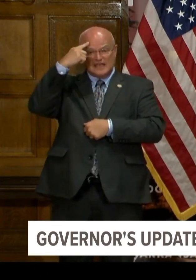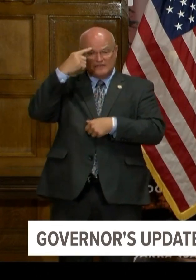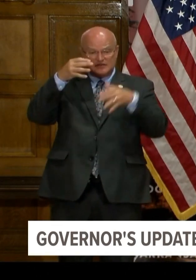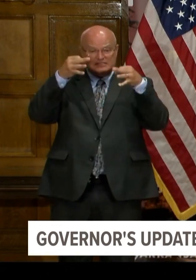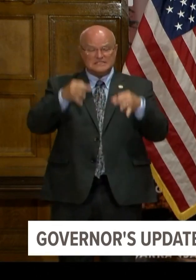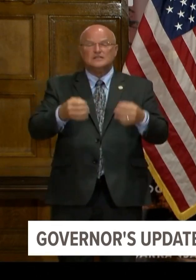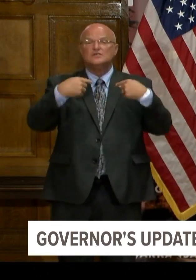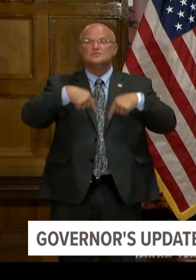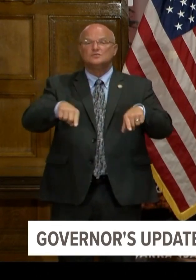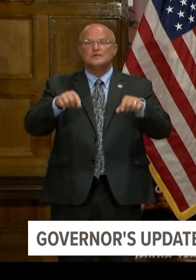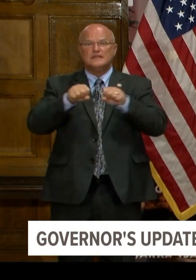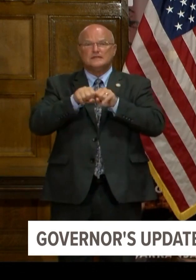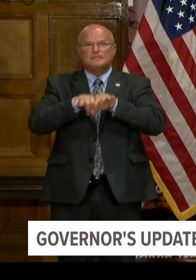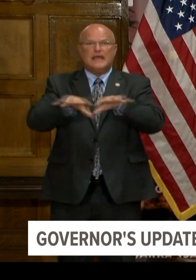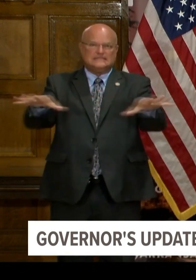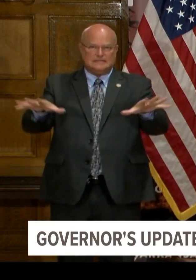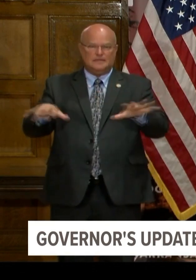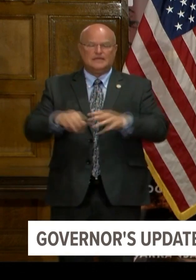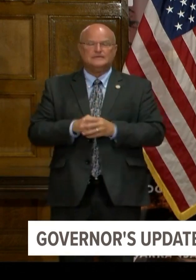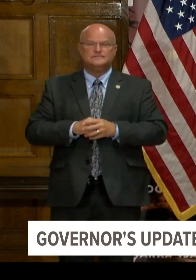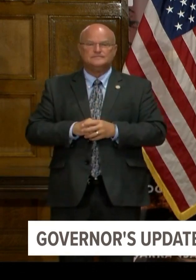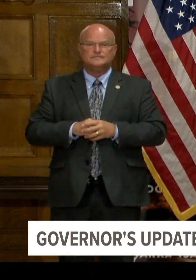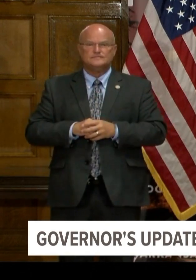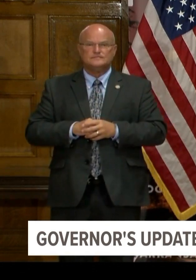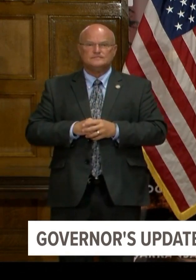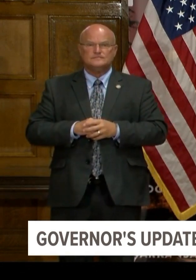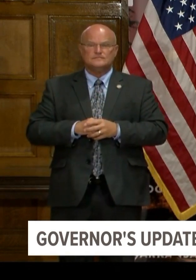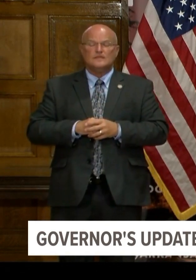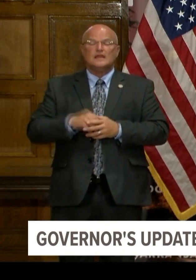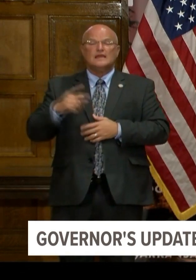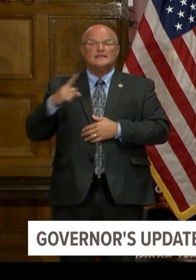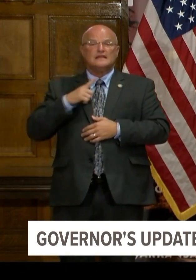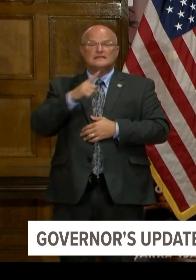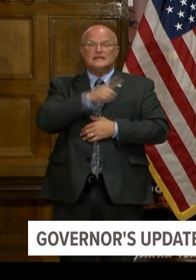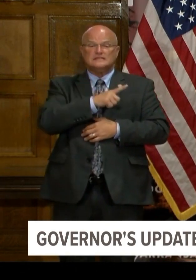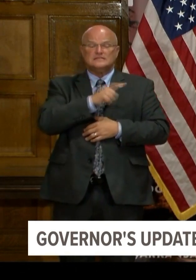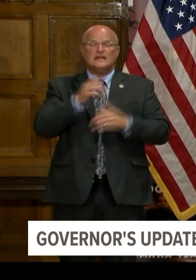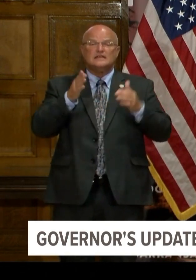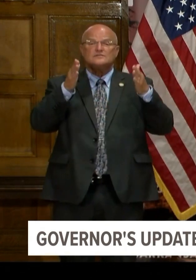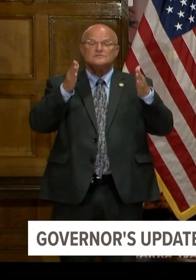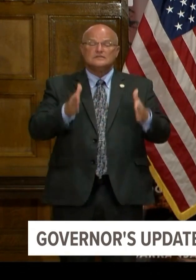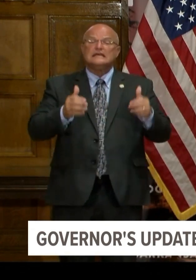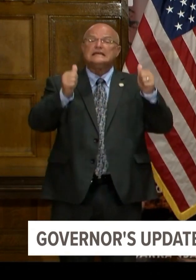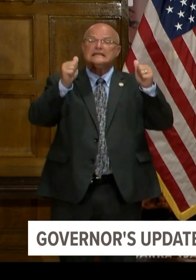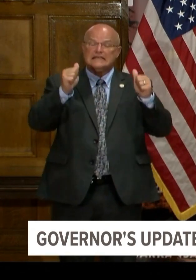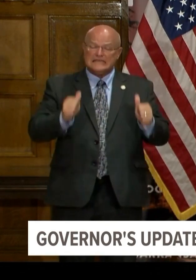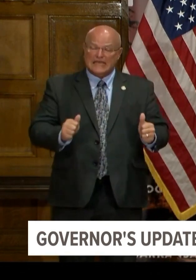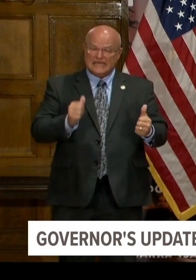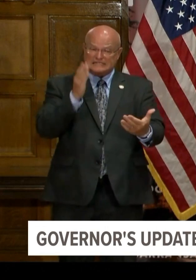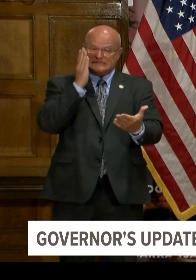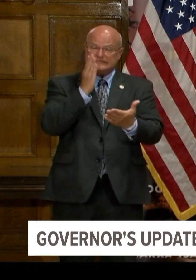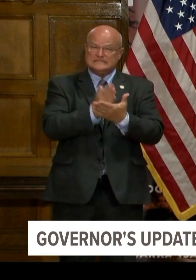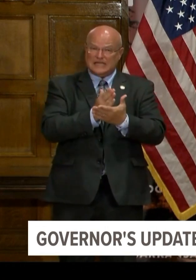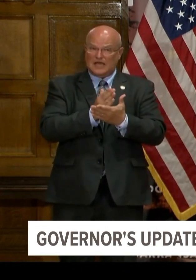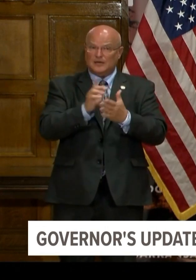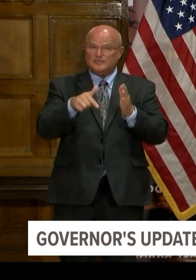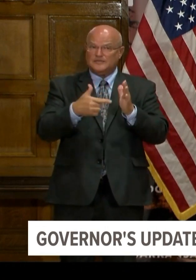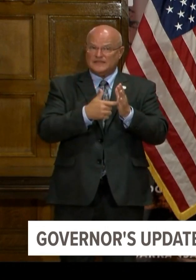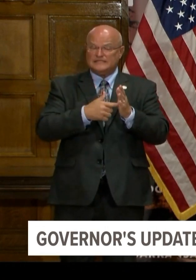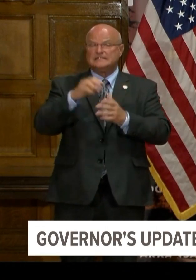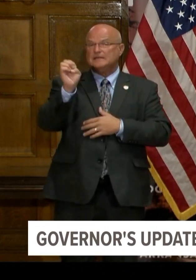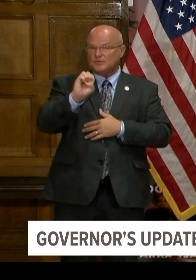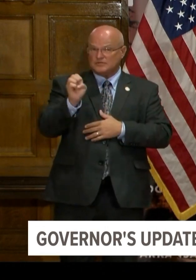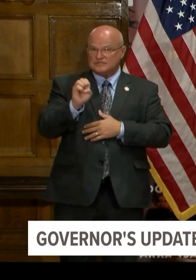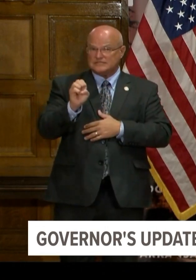a pandemic. But the legislators have power to end the emergency if they chose to do so. They could do